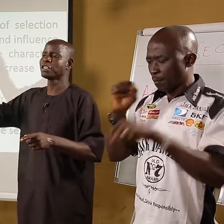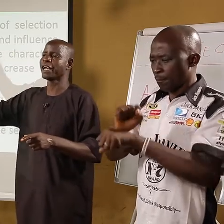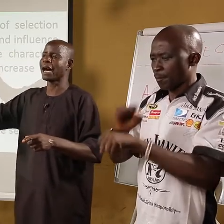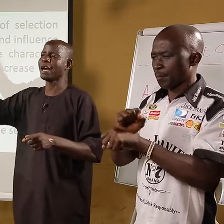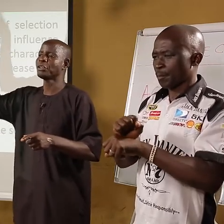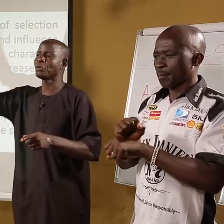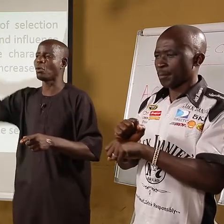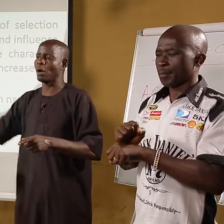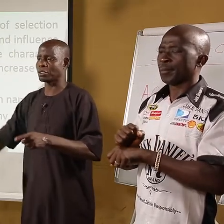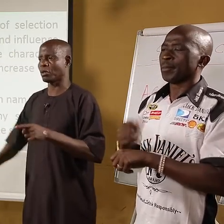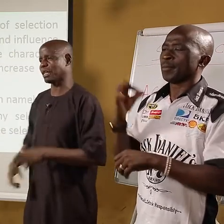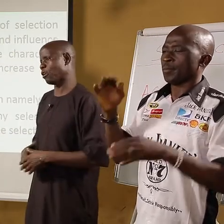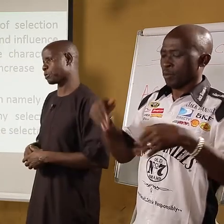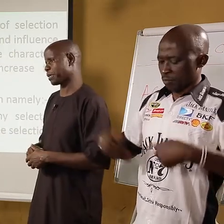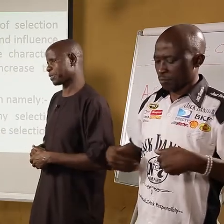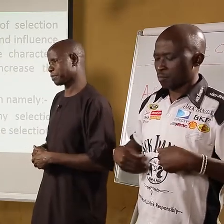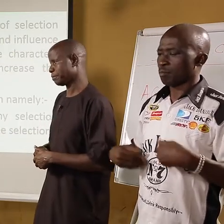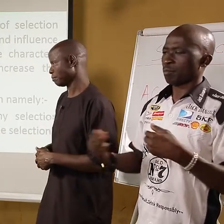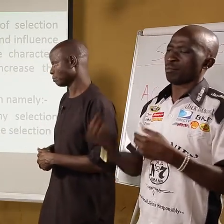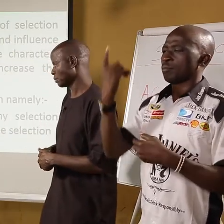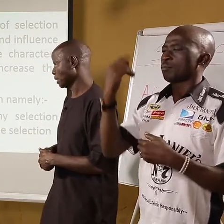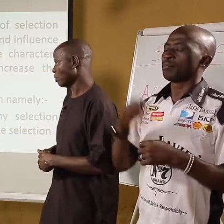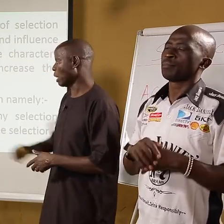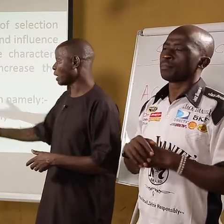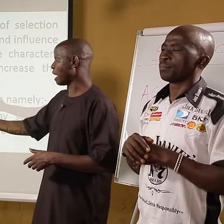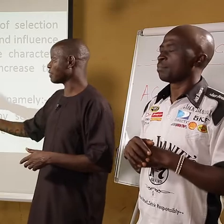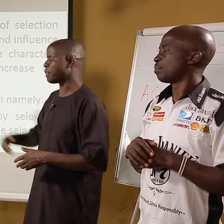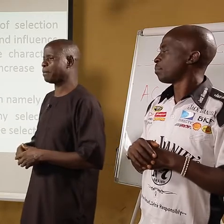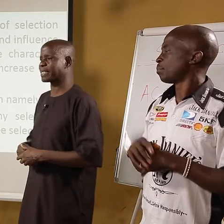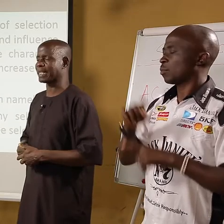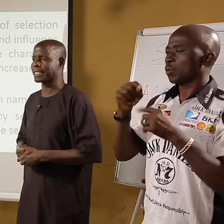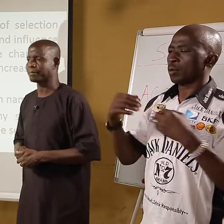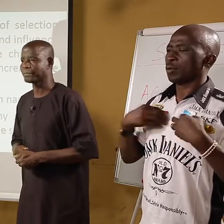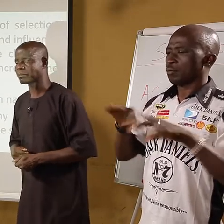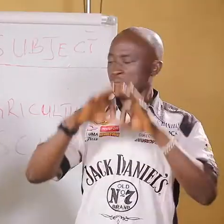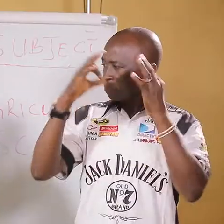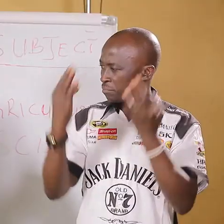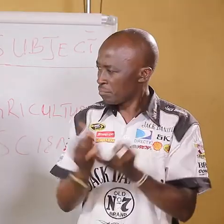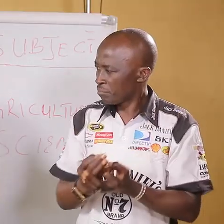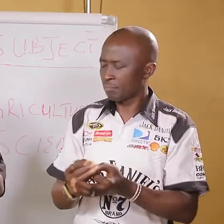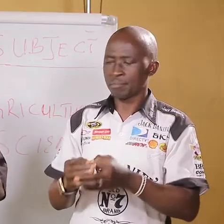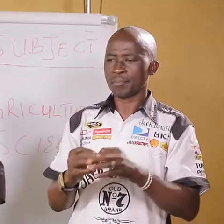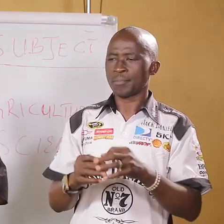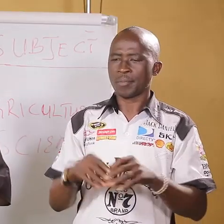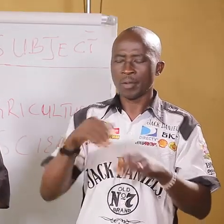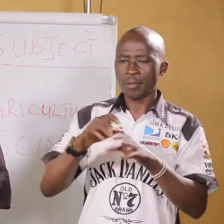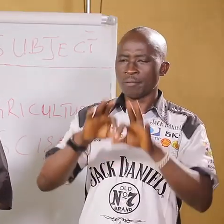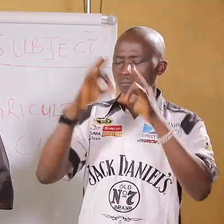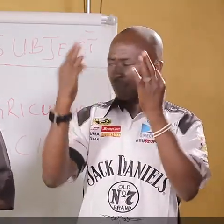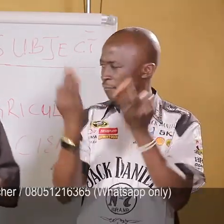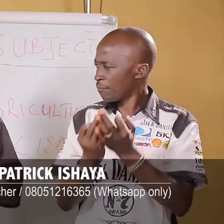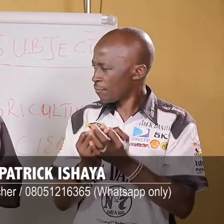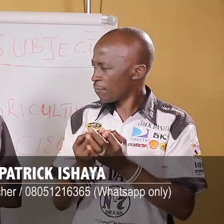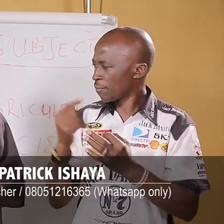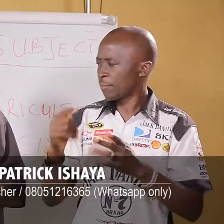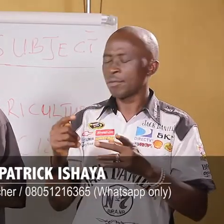of their young ones or their offsprings. When we have the family selection, in family selection,